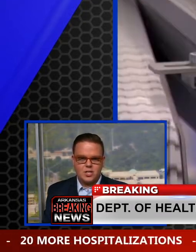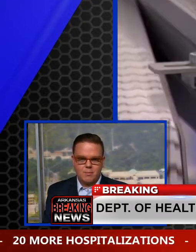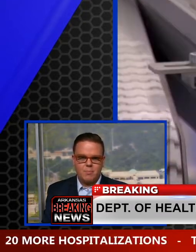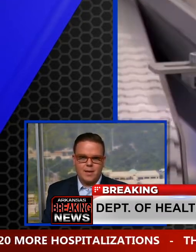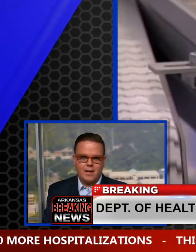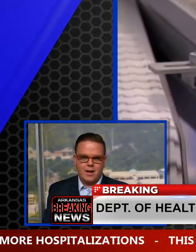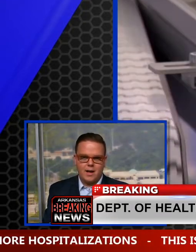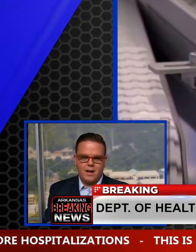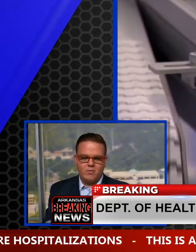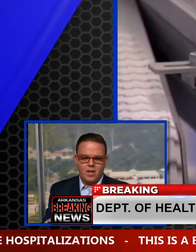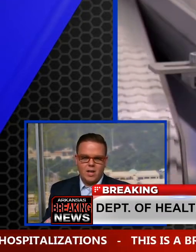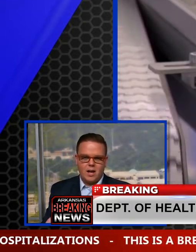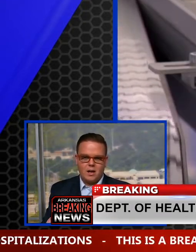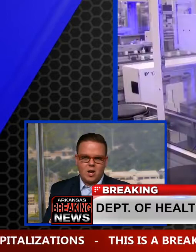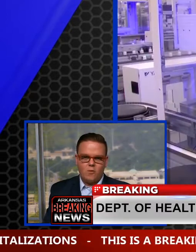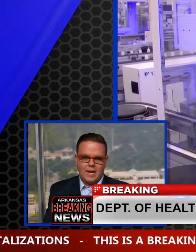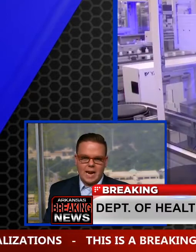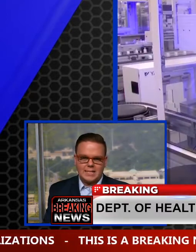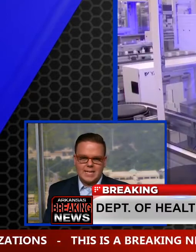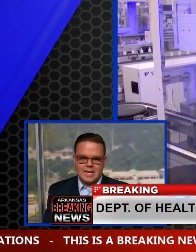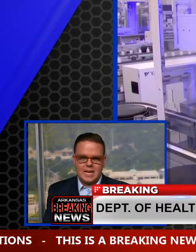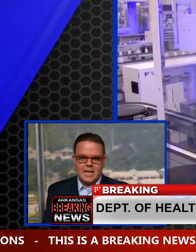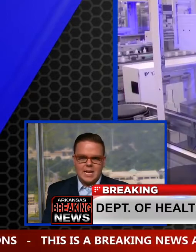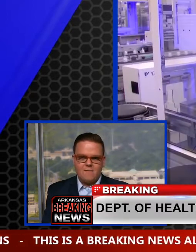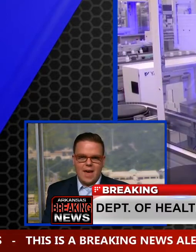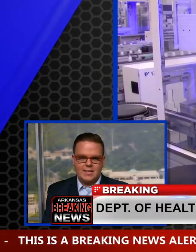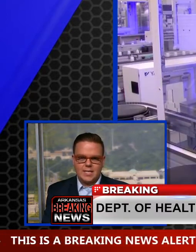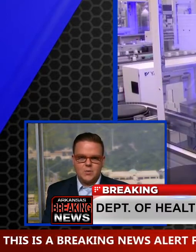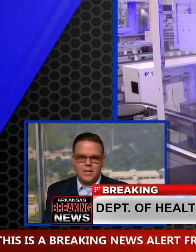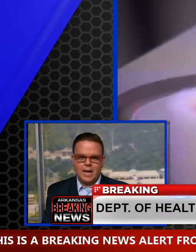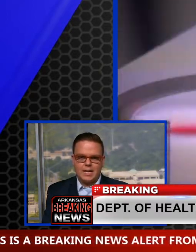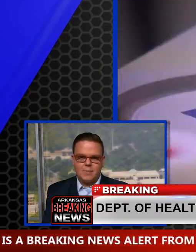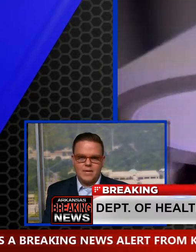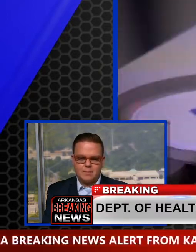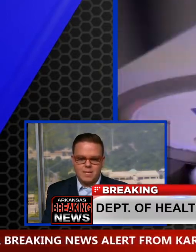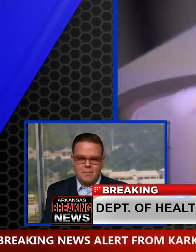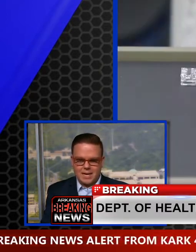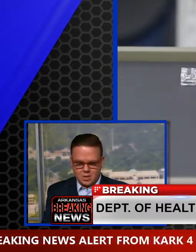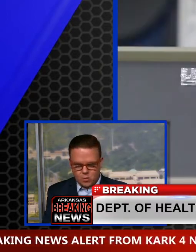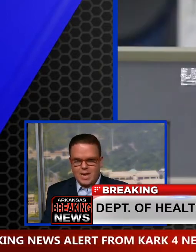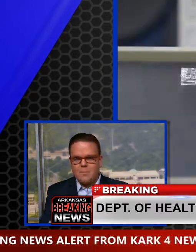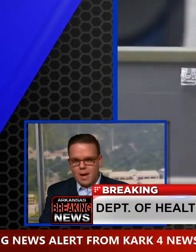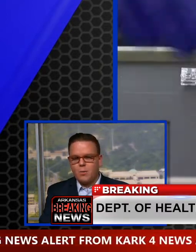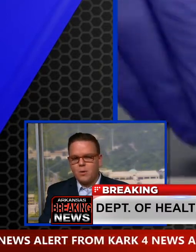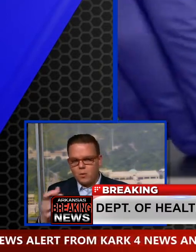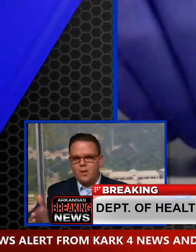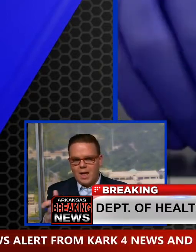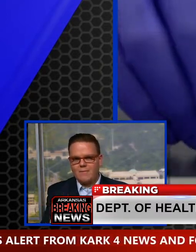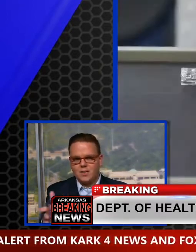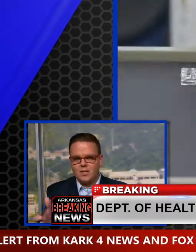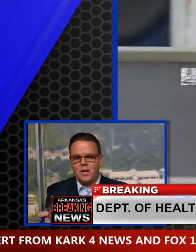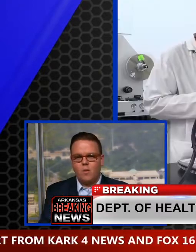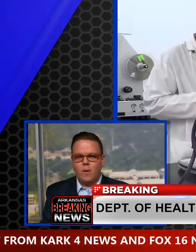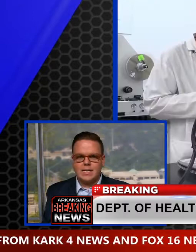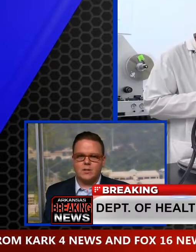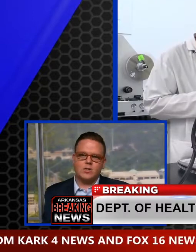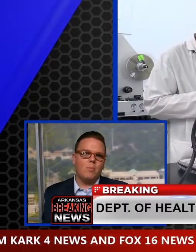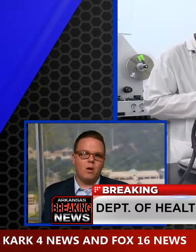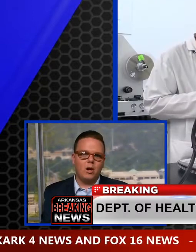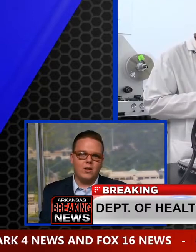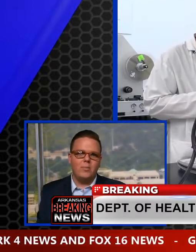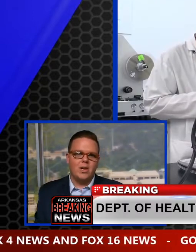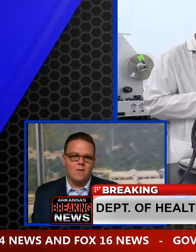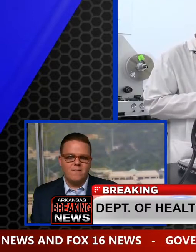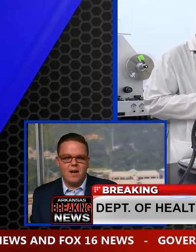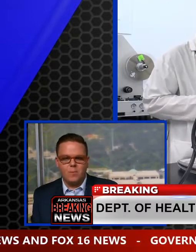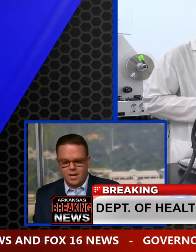next shipment of COVID-19 vaccines would likely be sometime next week, but we will have to wait until